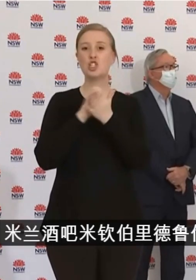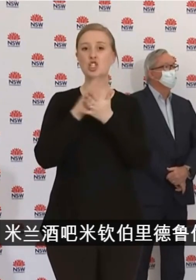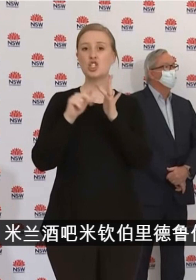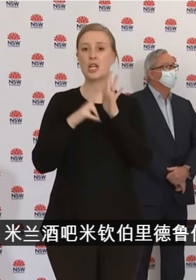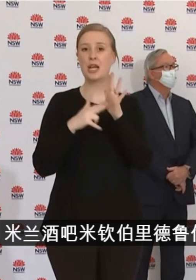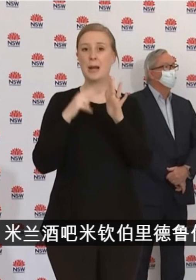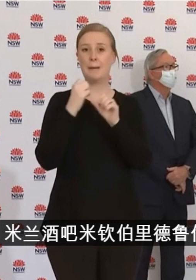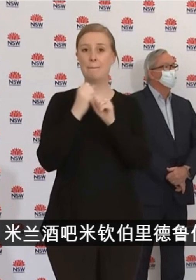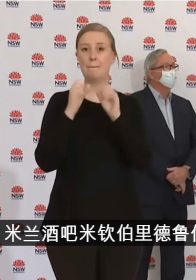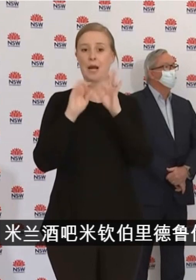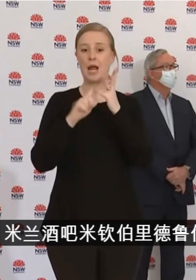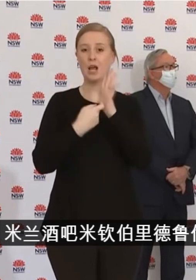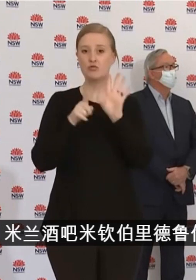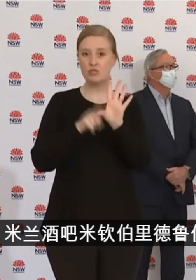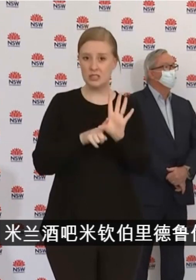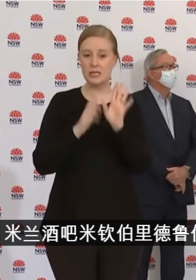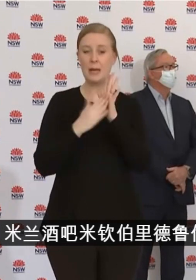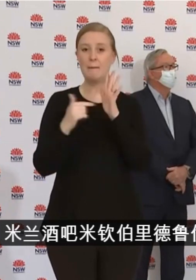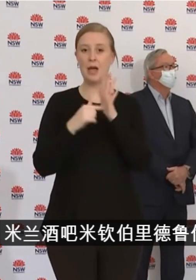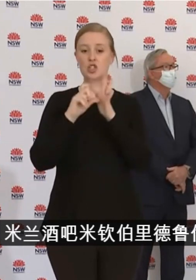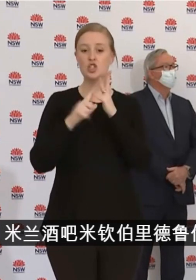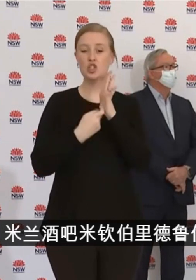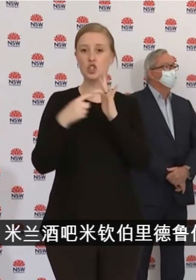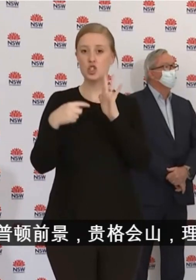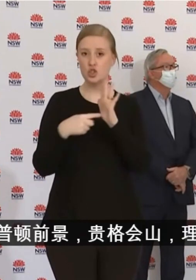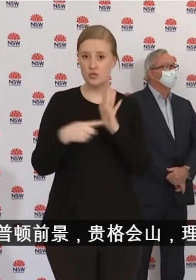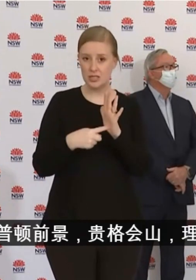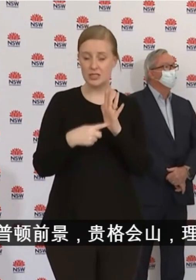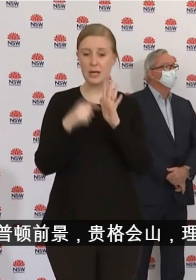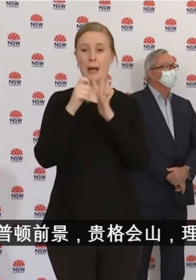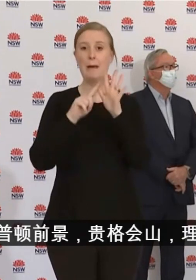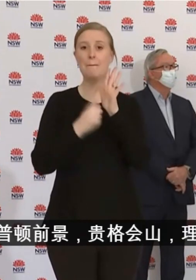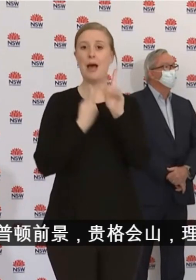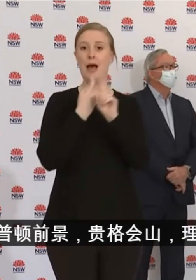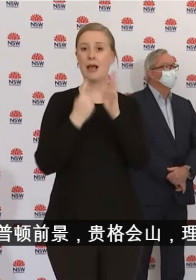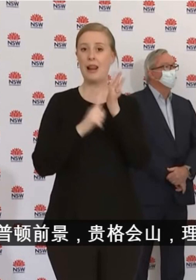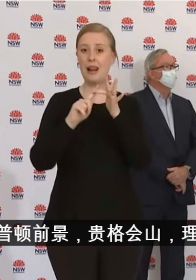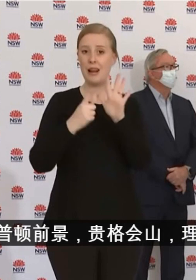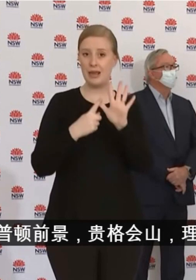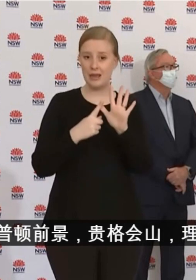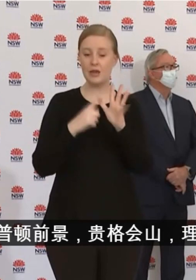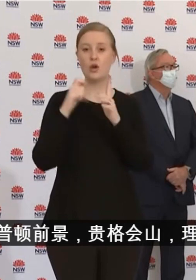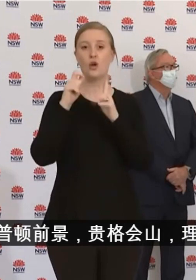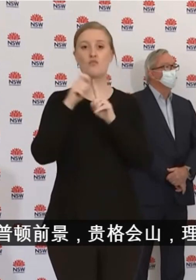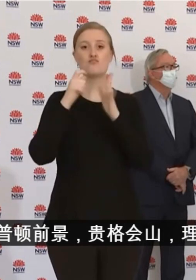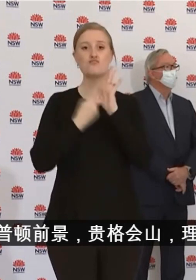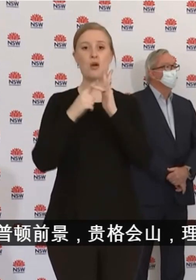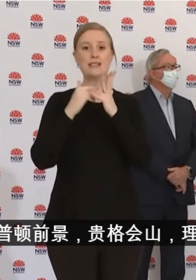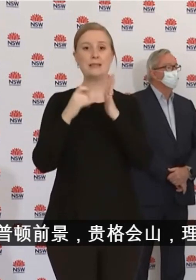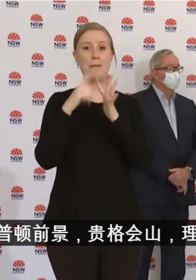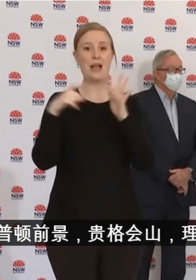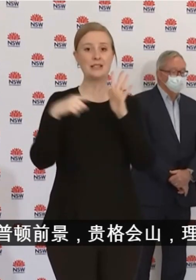Mount Druitt, Narembar, Fields, Oakhurst, Parkley, Plumpton, Prospect, Quakers Hill,